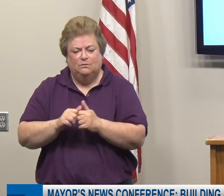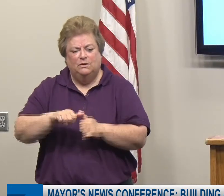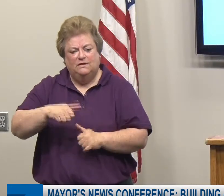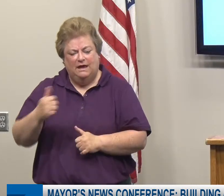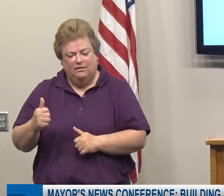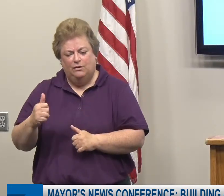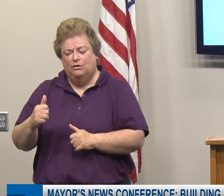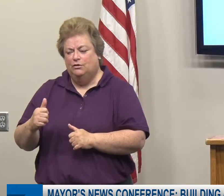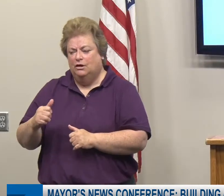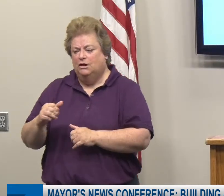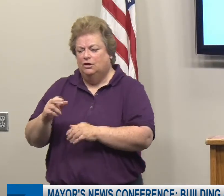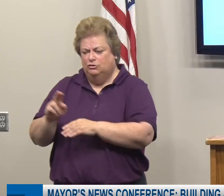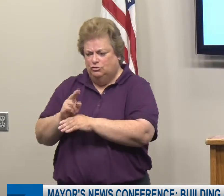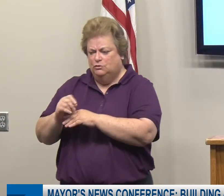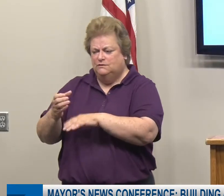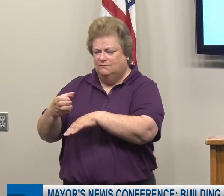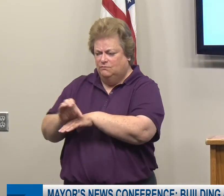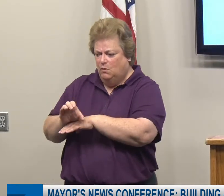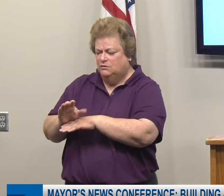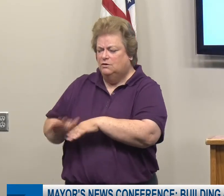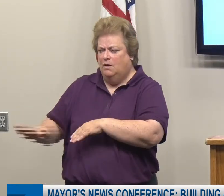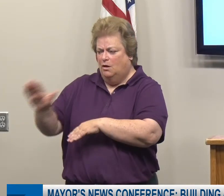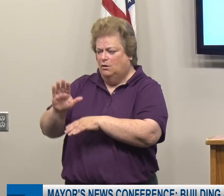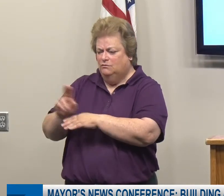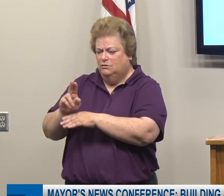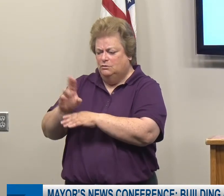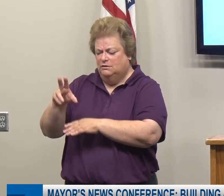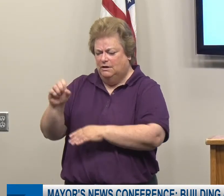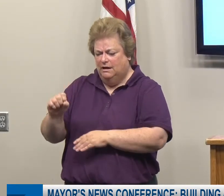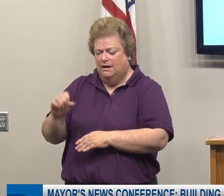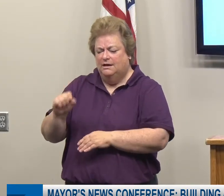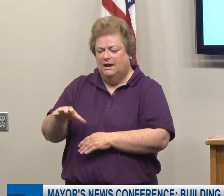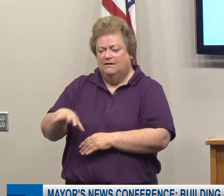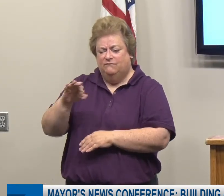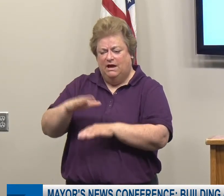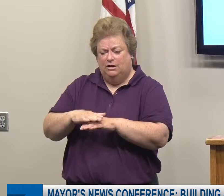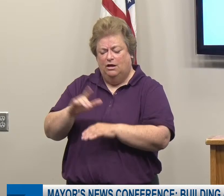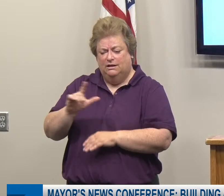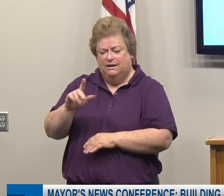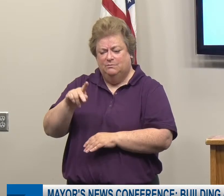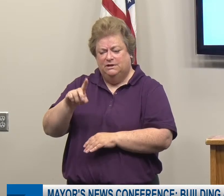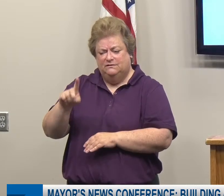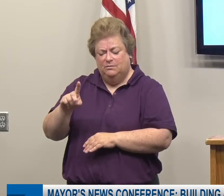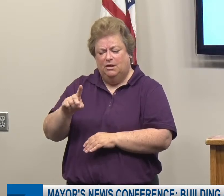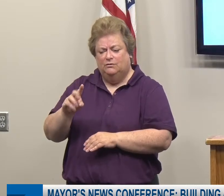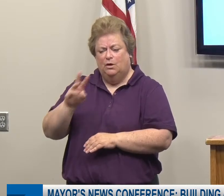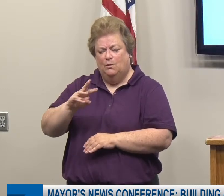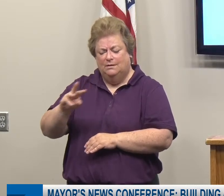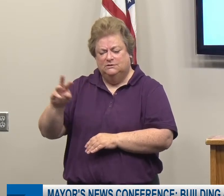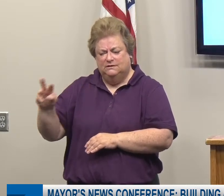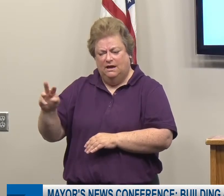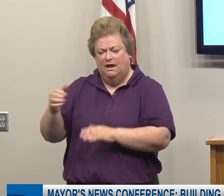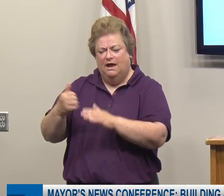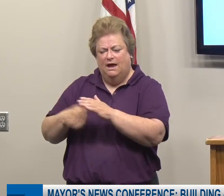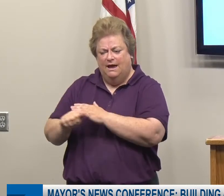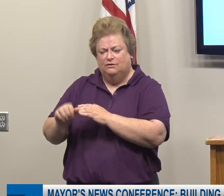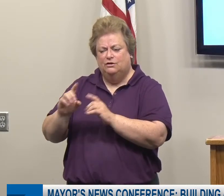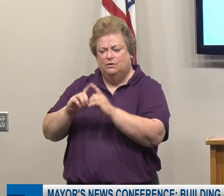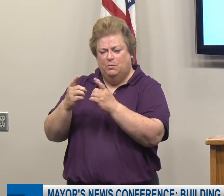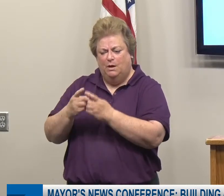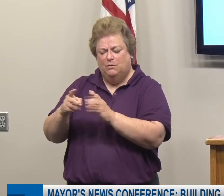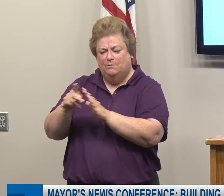of force policies across the country. The revisions can be found on the Lincoln Police Department's website under the Department Policies